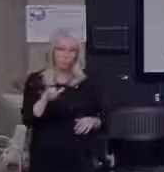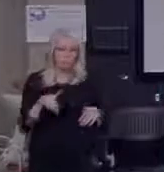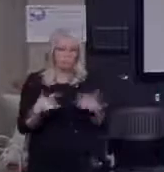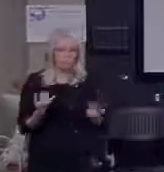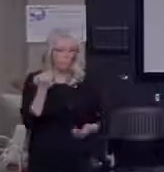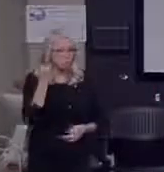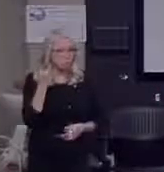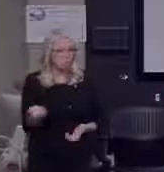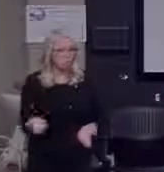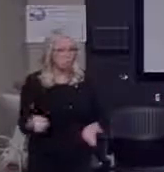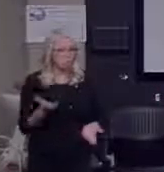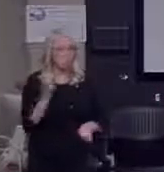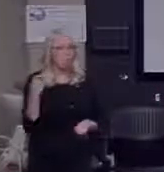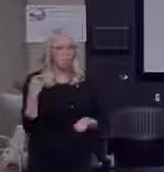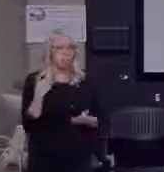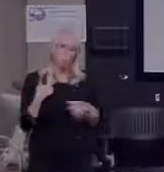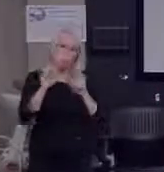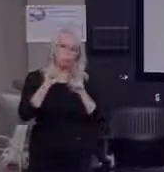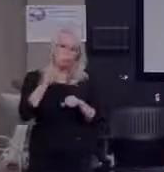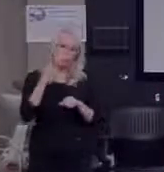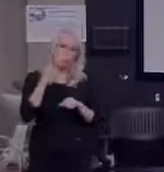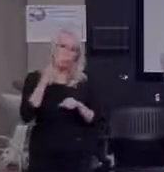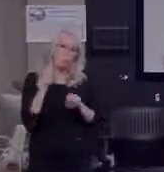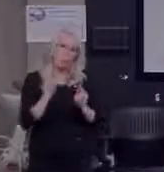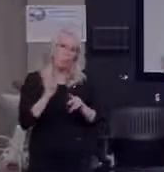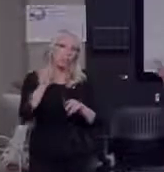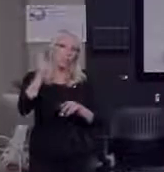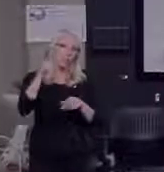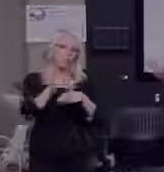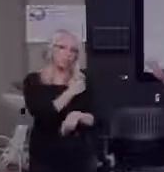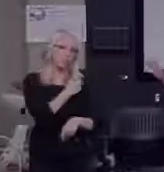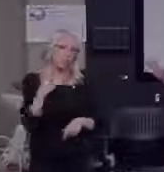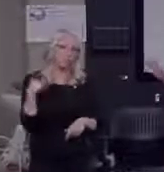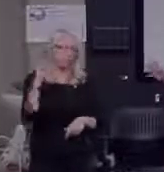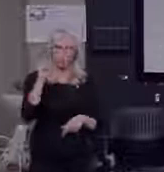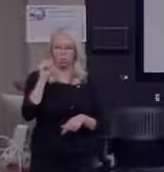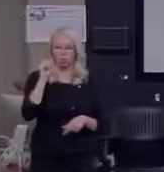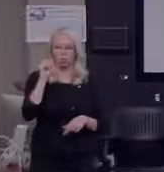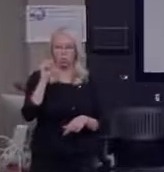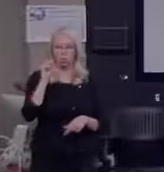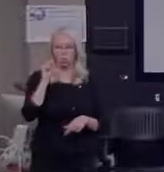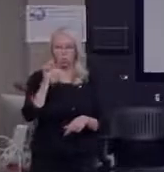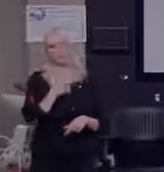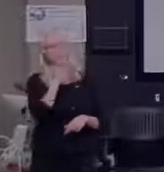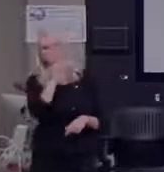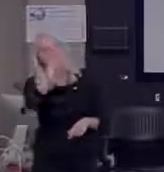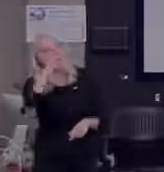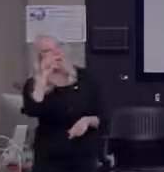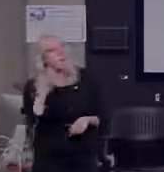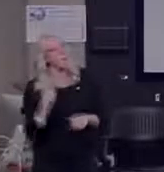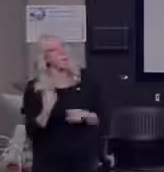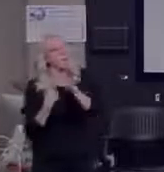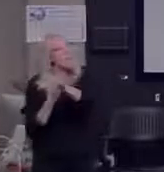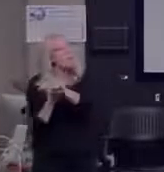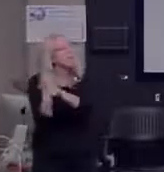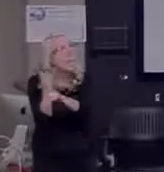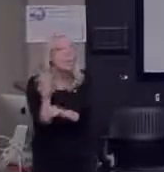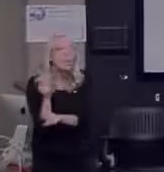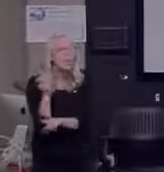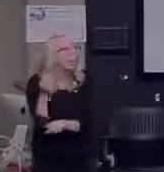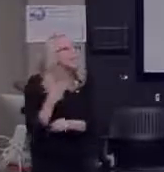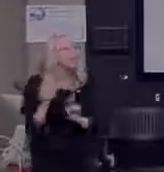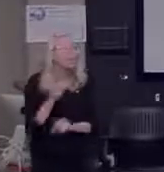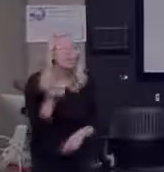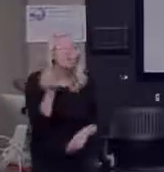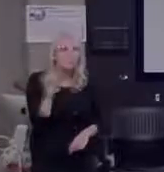We had subsequent block parties in Toronto. We love Canada. They get it. They get it. They're into